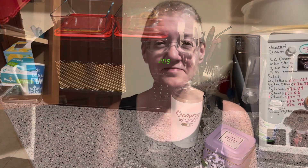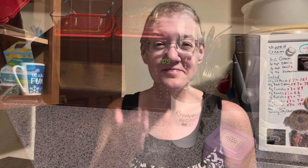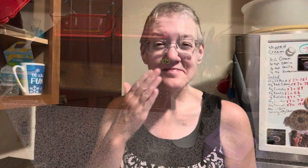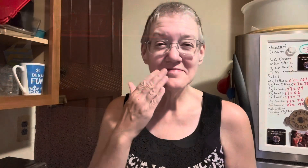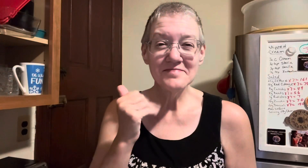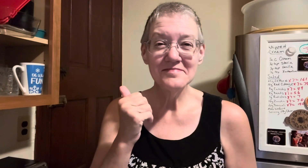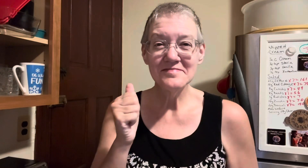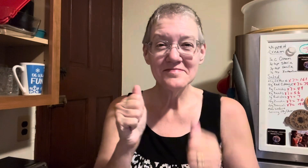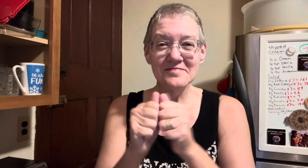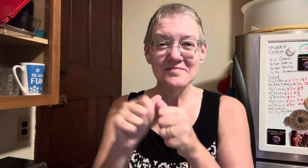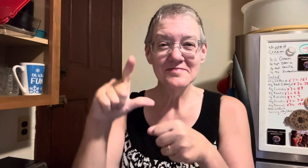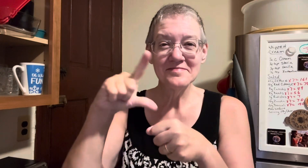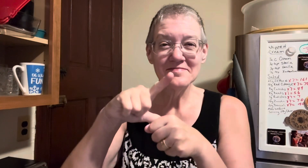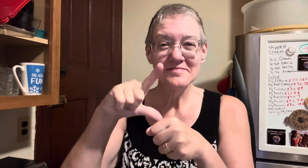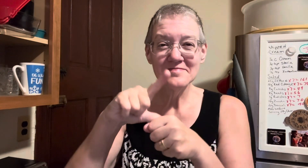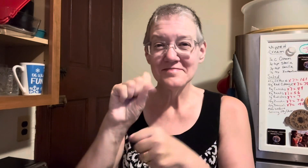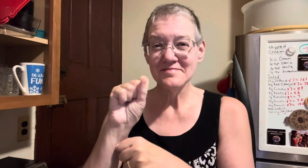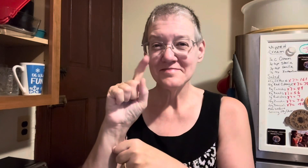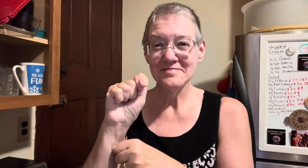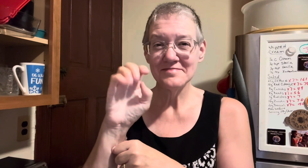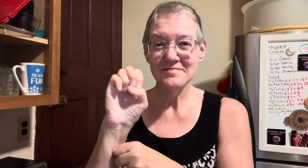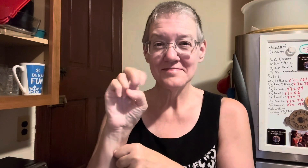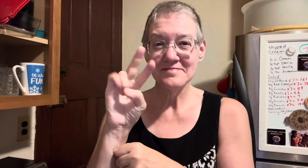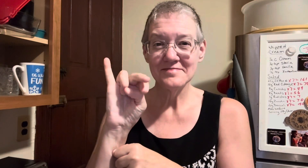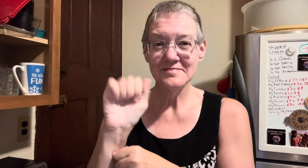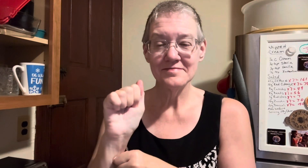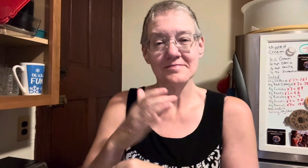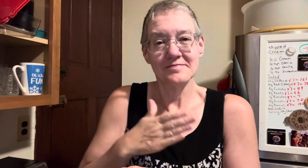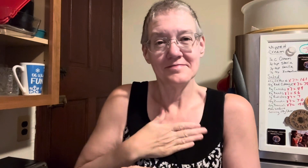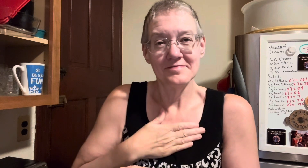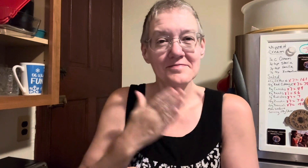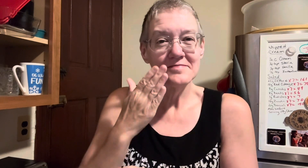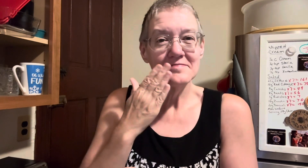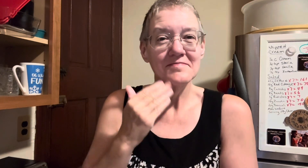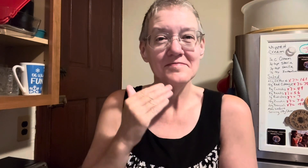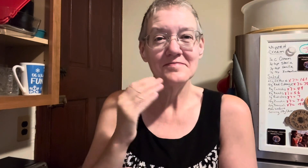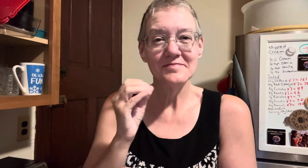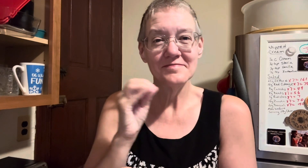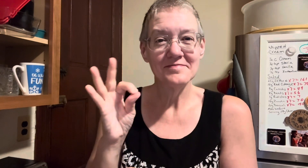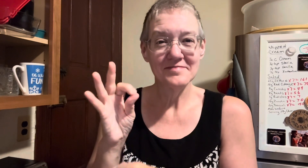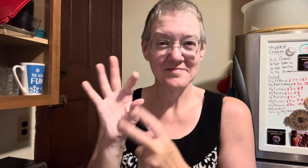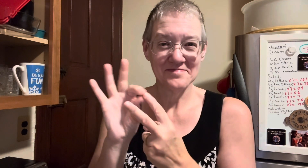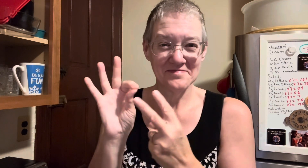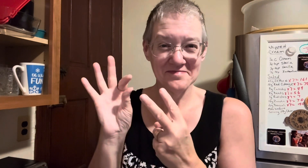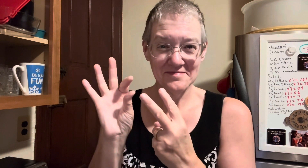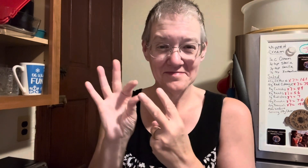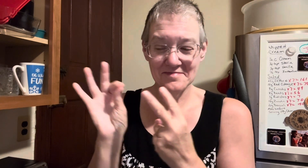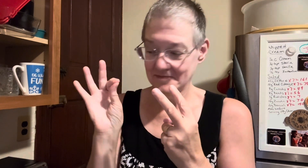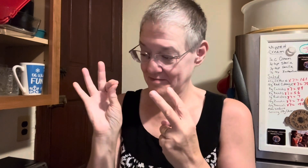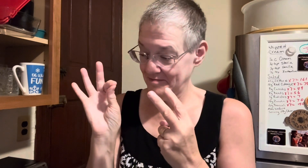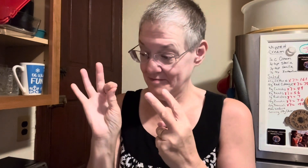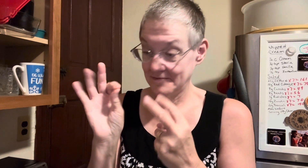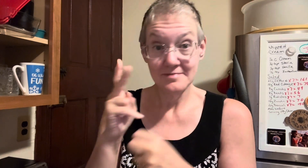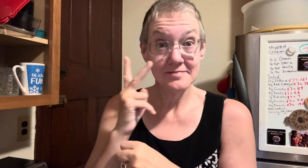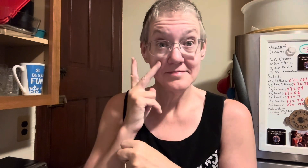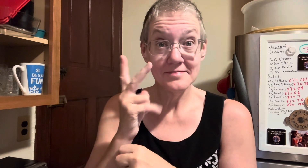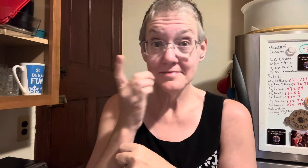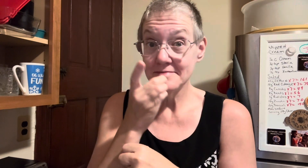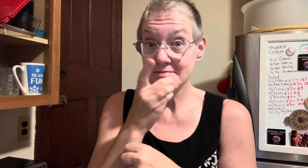And I sweeten it with just a touch of liquid stevia, which is my keto sweetener of choice. And did you